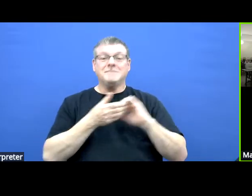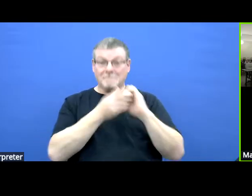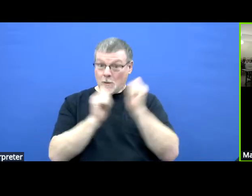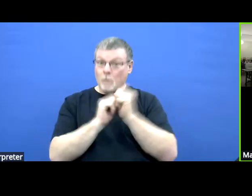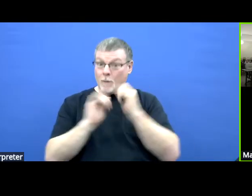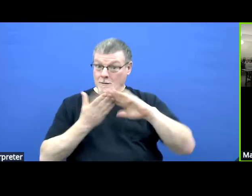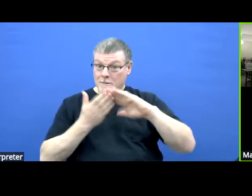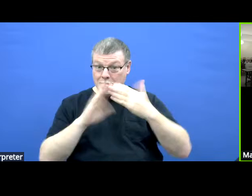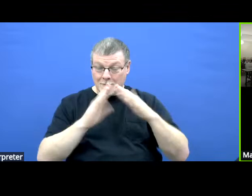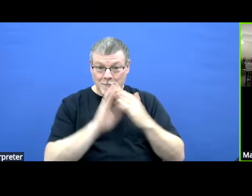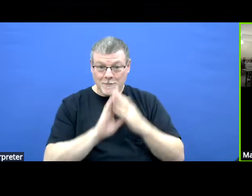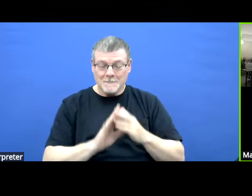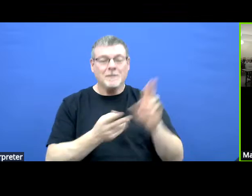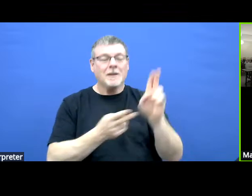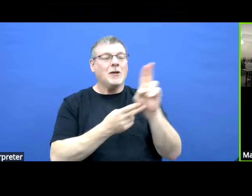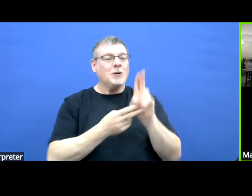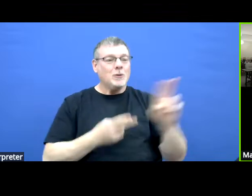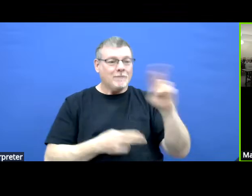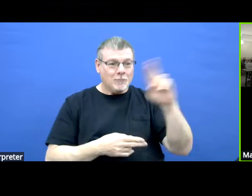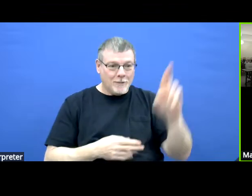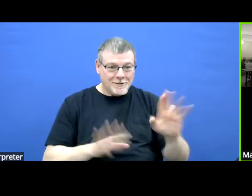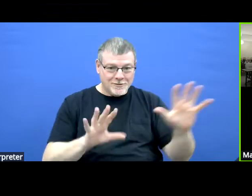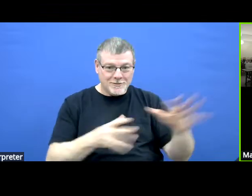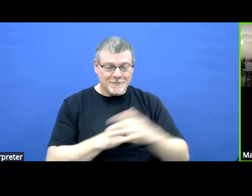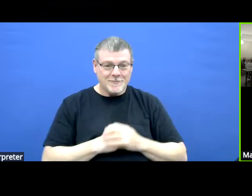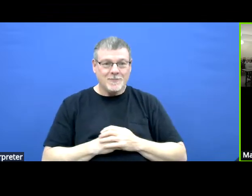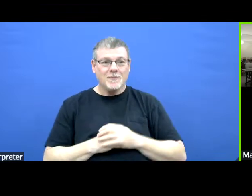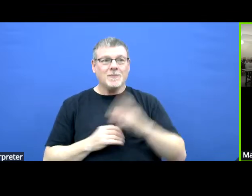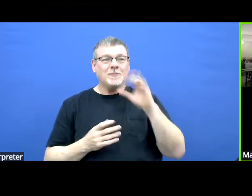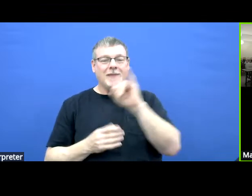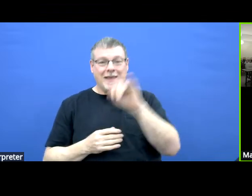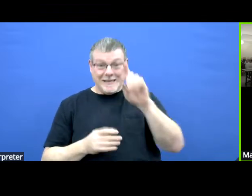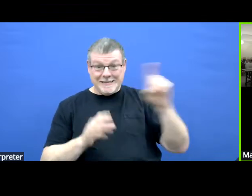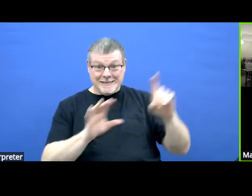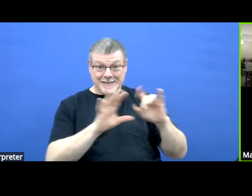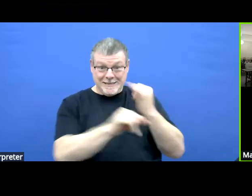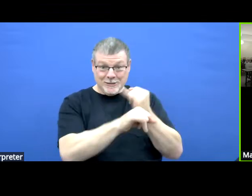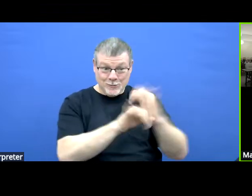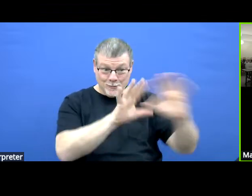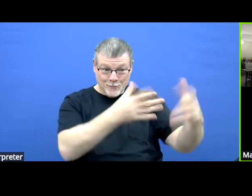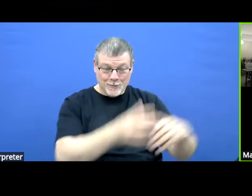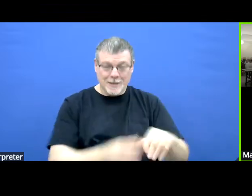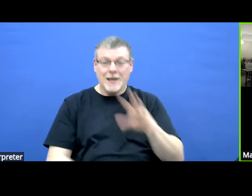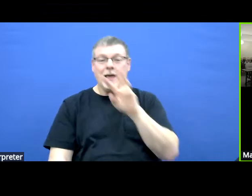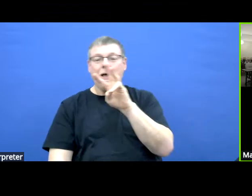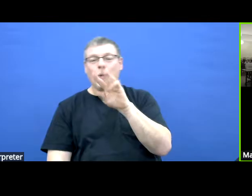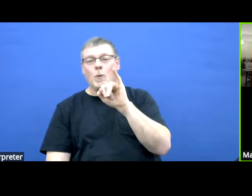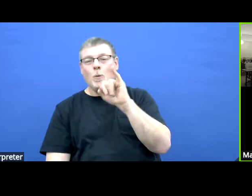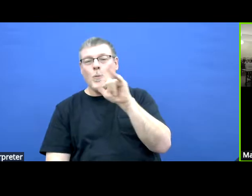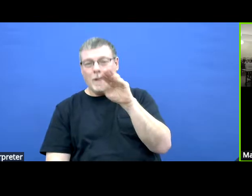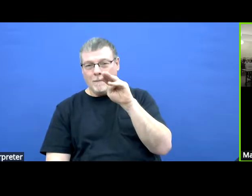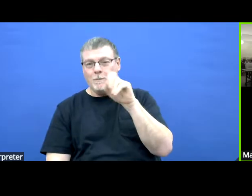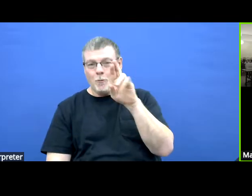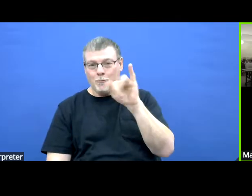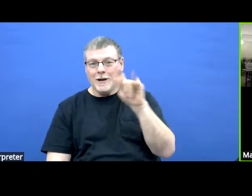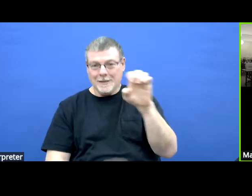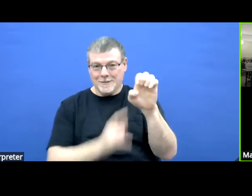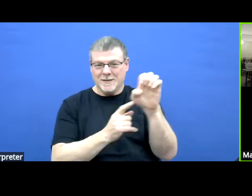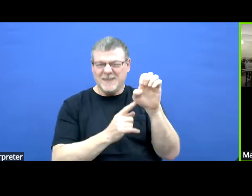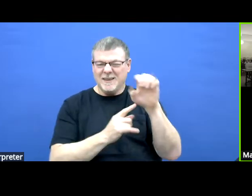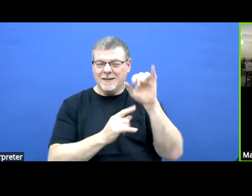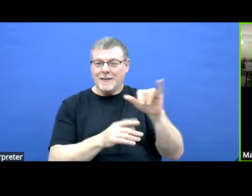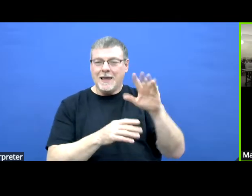town, the University of Rochester Golisano IDD Institute, and Wilmerite to create something that